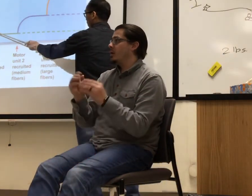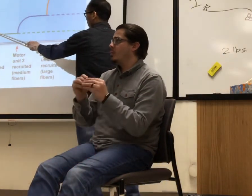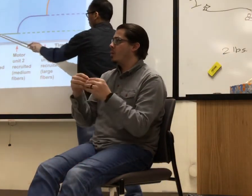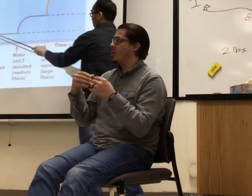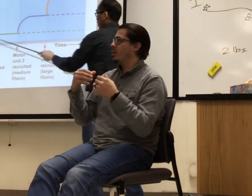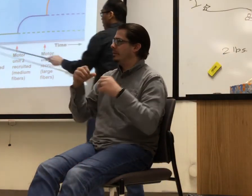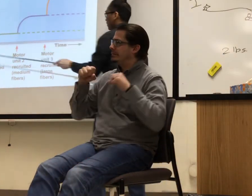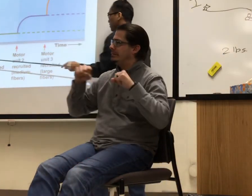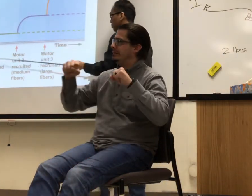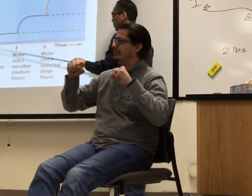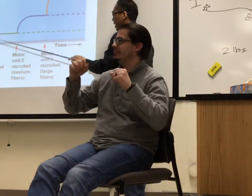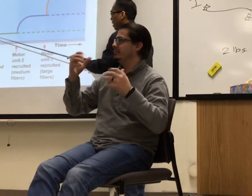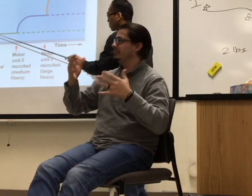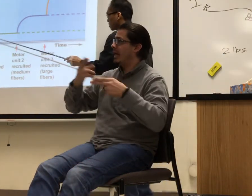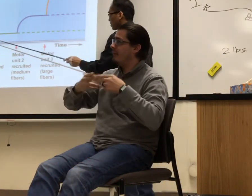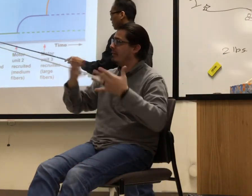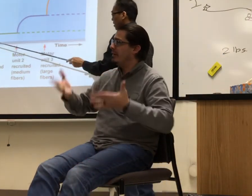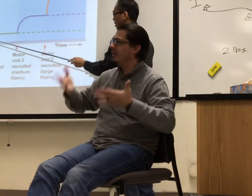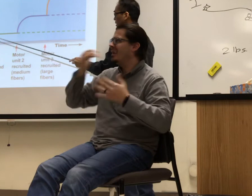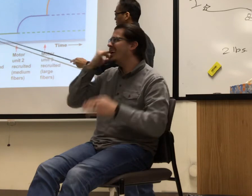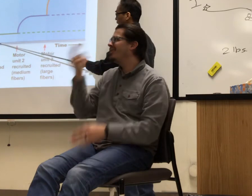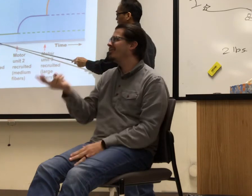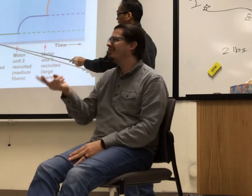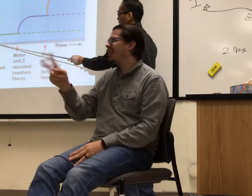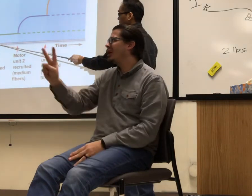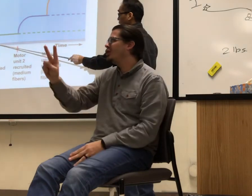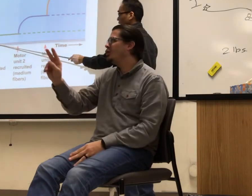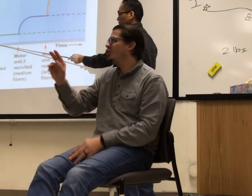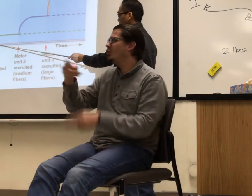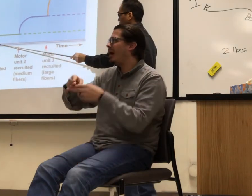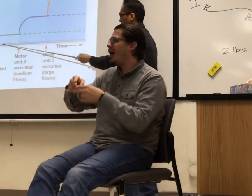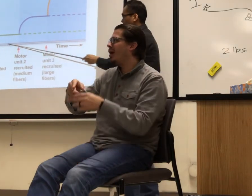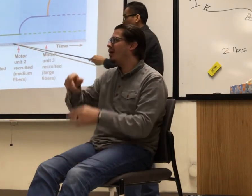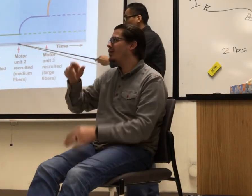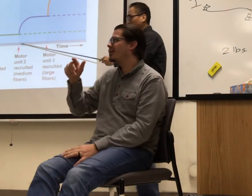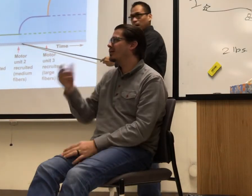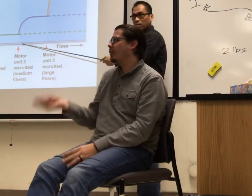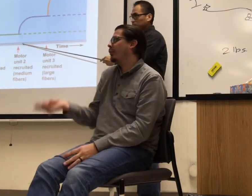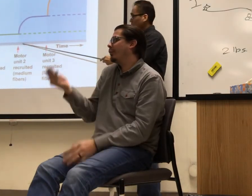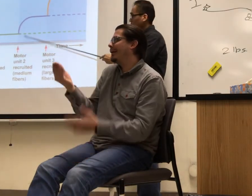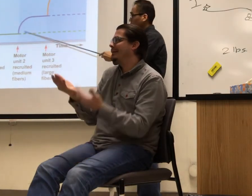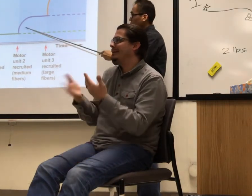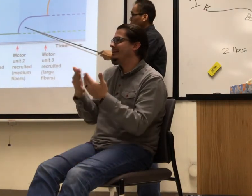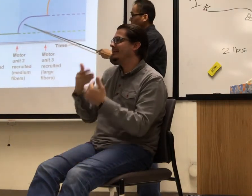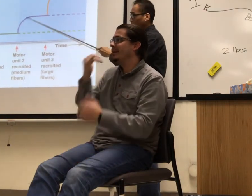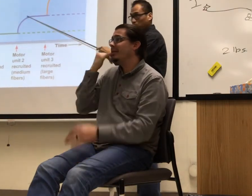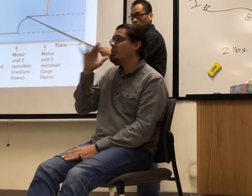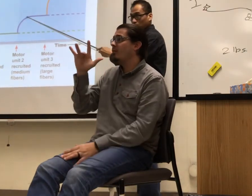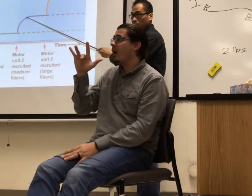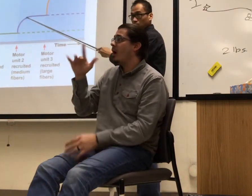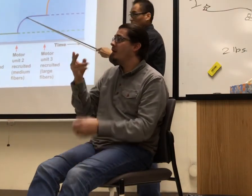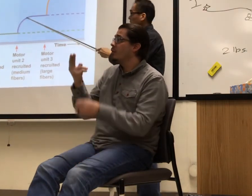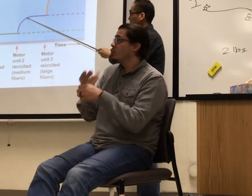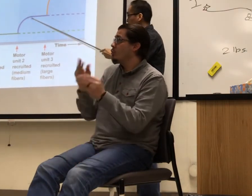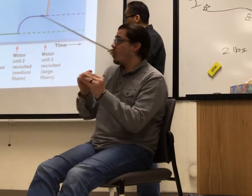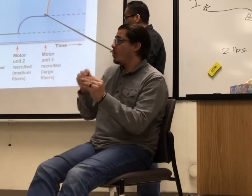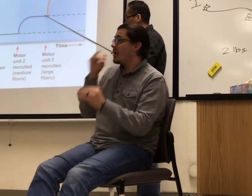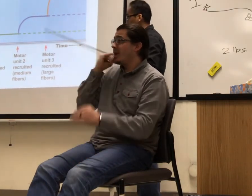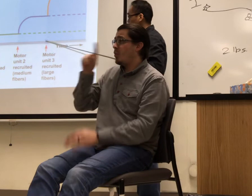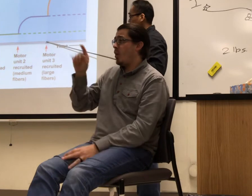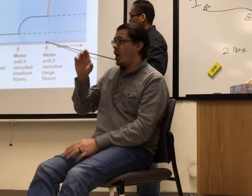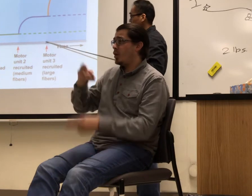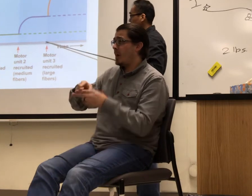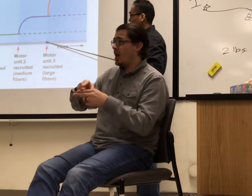a heavier load, if it's 2 pounds, you're down here. But if it's 25 pounds, you have to recruit more. And if it's